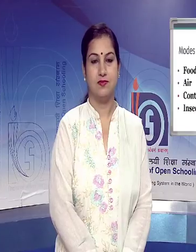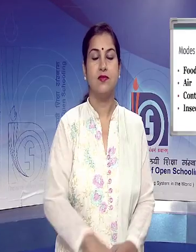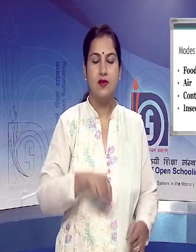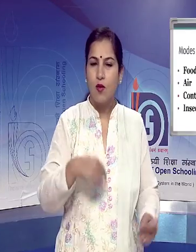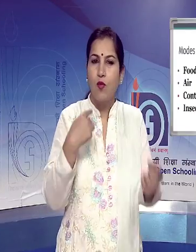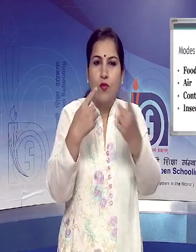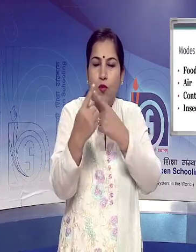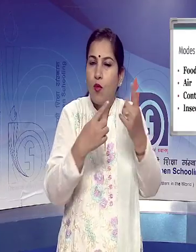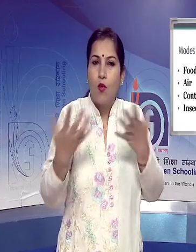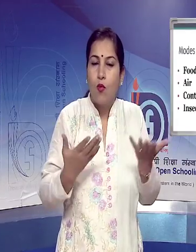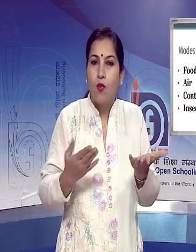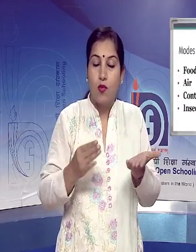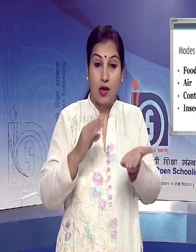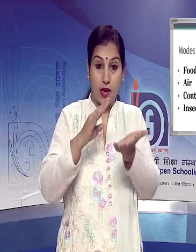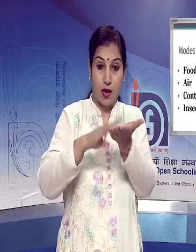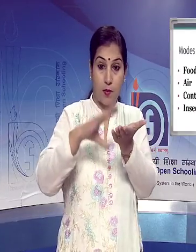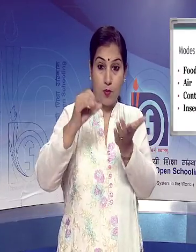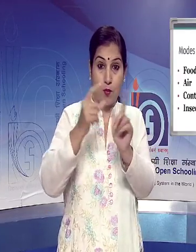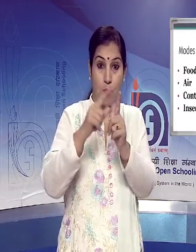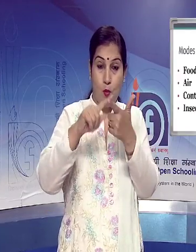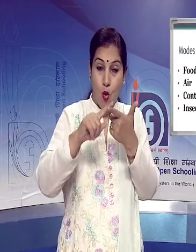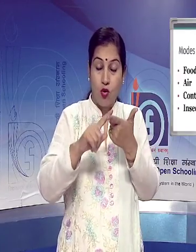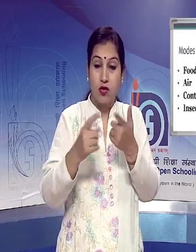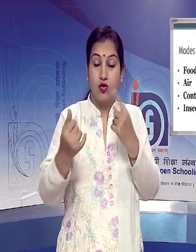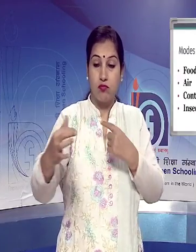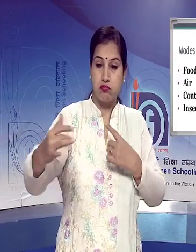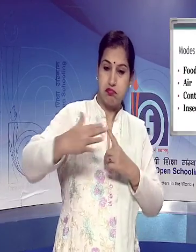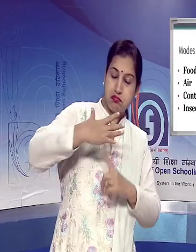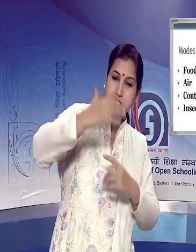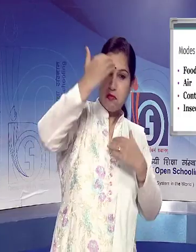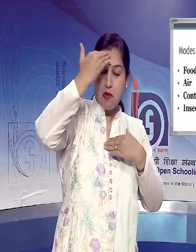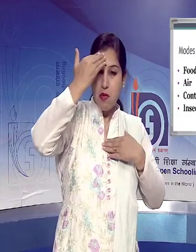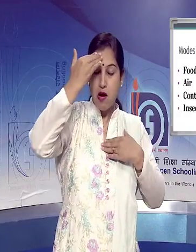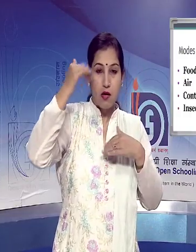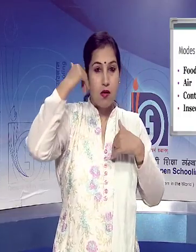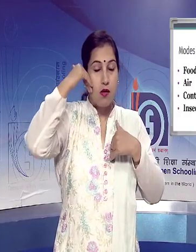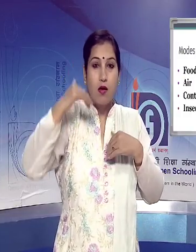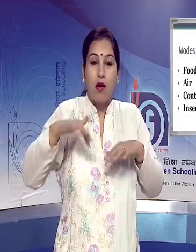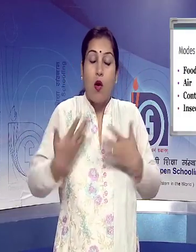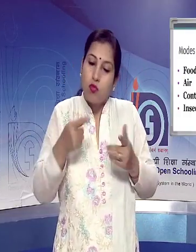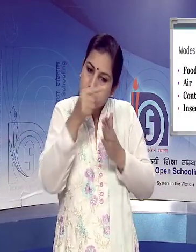Now we will discuss the modes of communicable diseases.